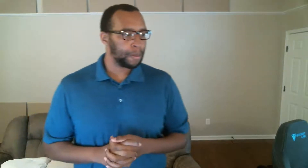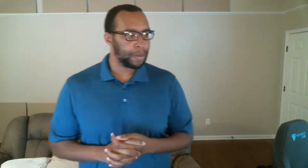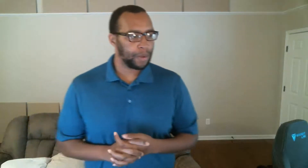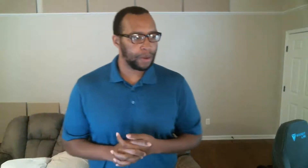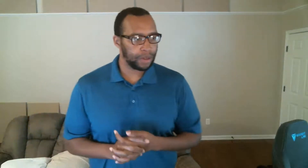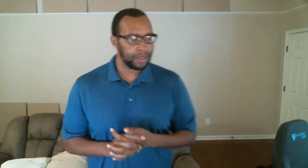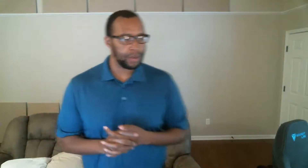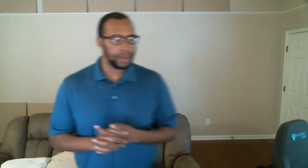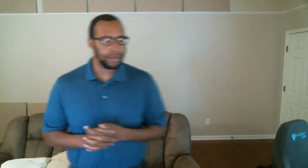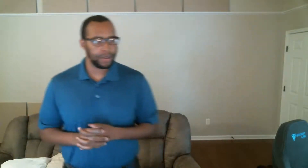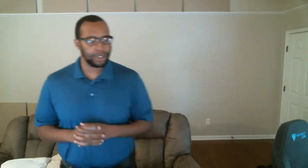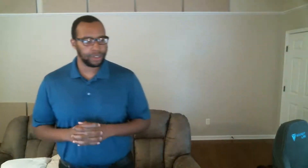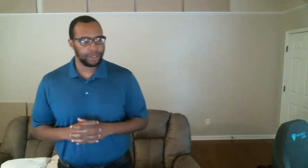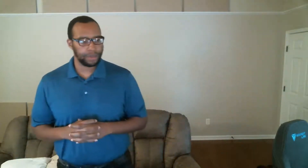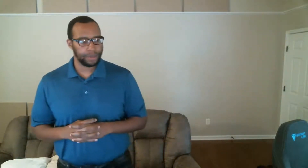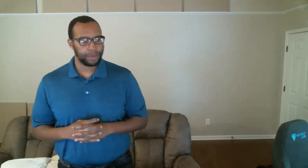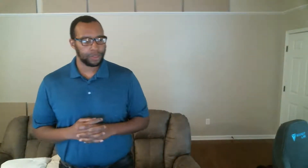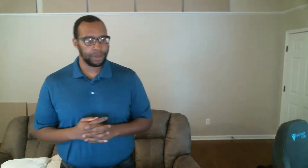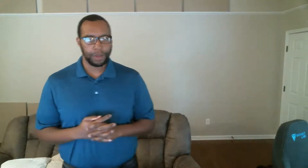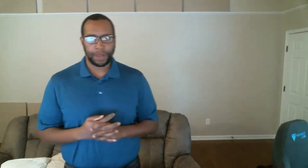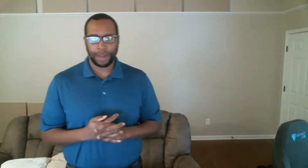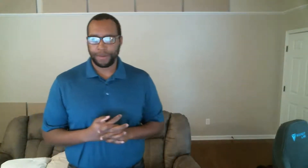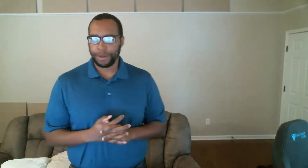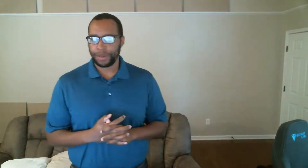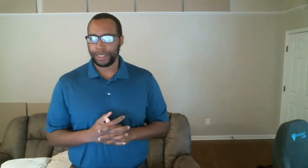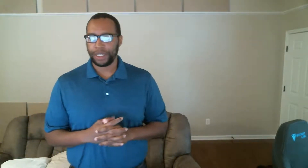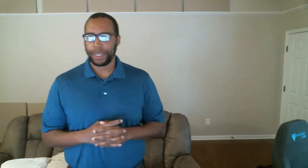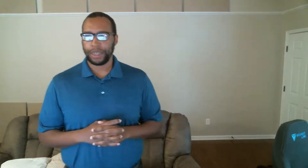But we're on two different streaming platforms tonight.